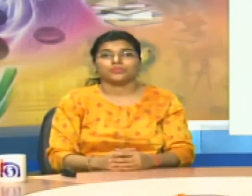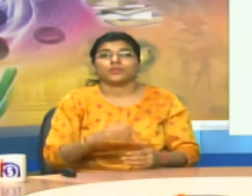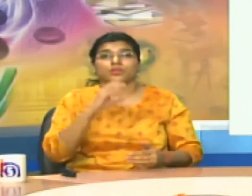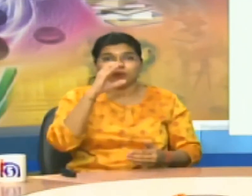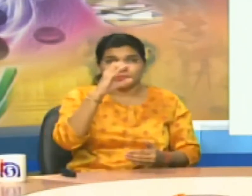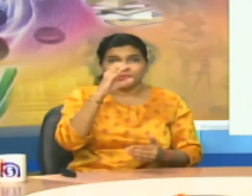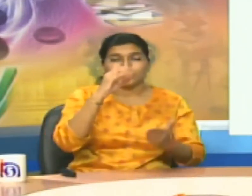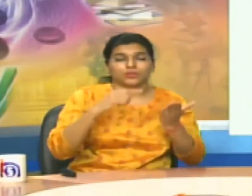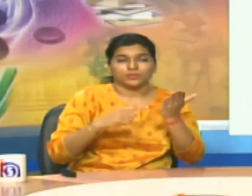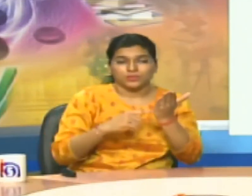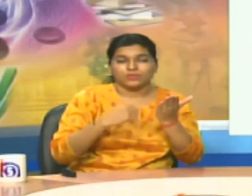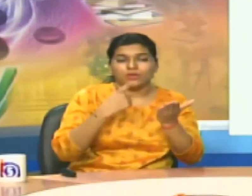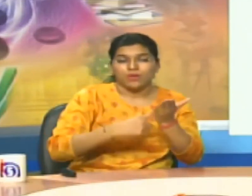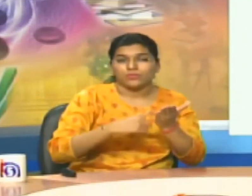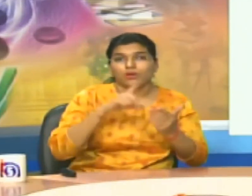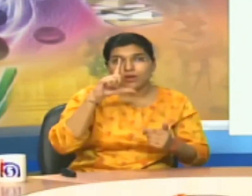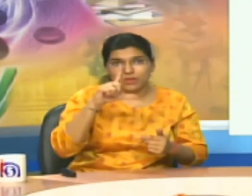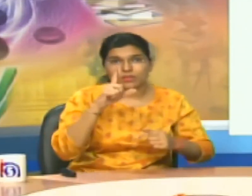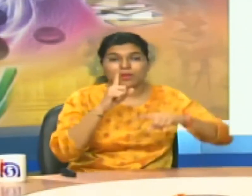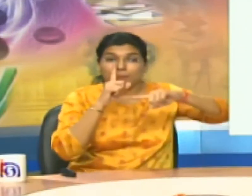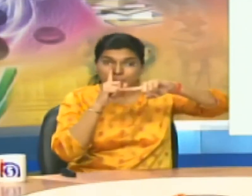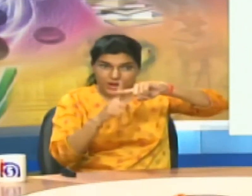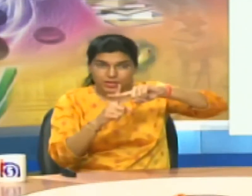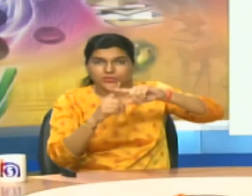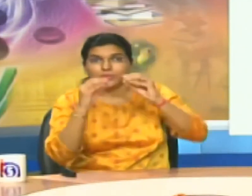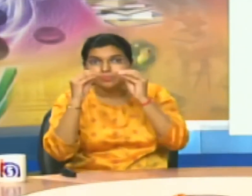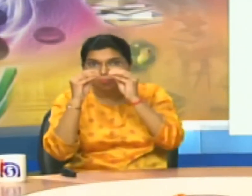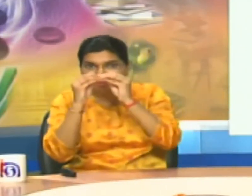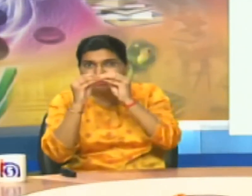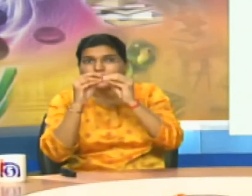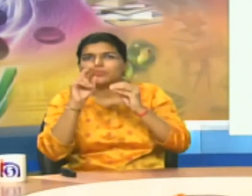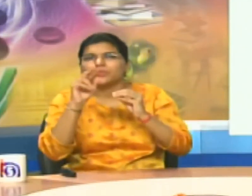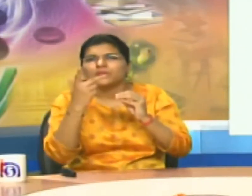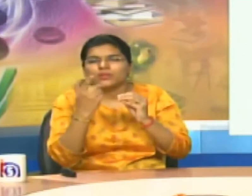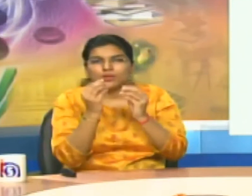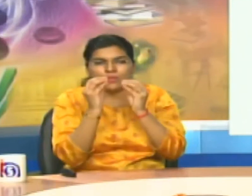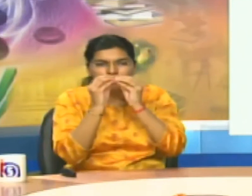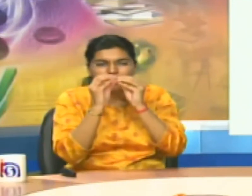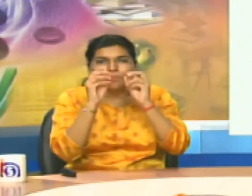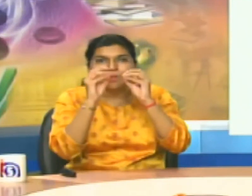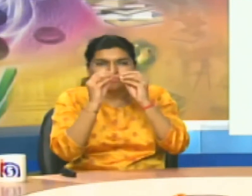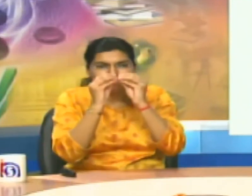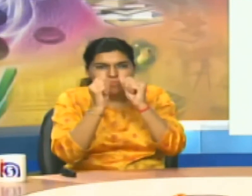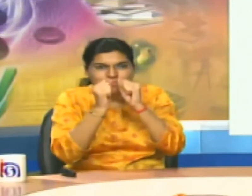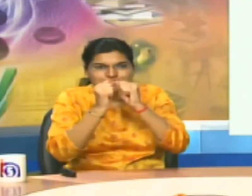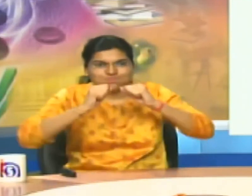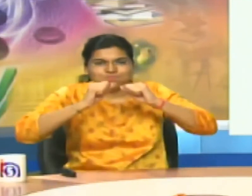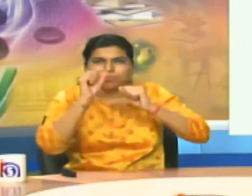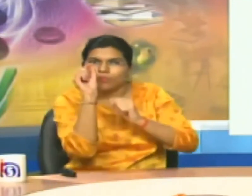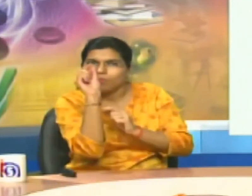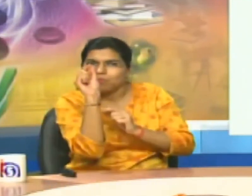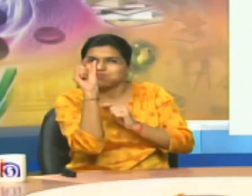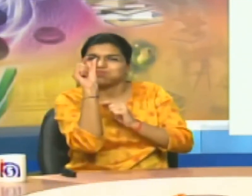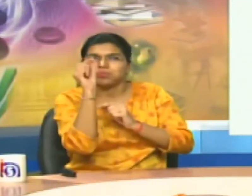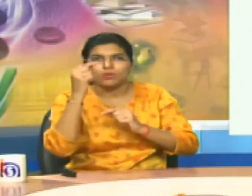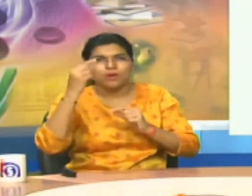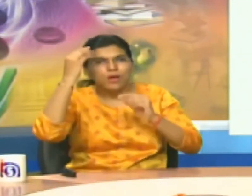possible. The next is Ctrl plus bold. That B is used for bold,